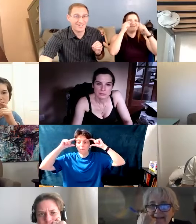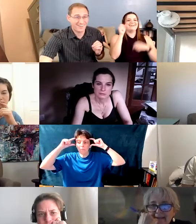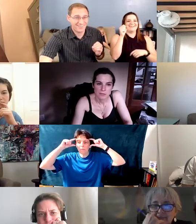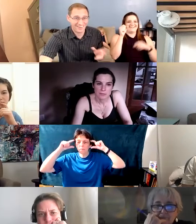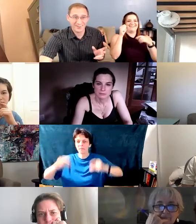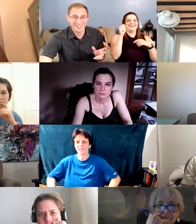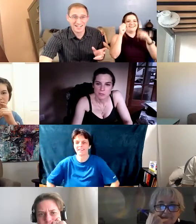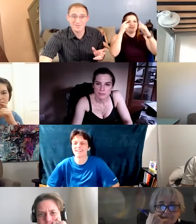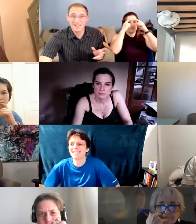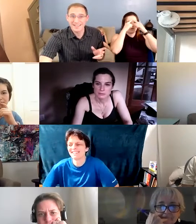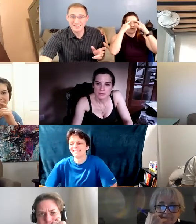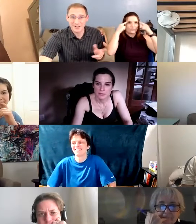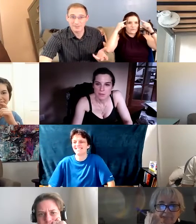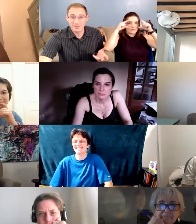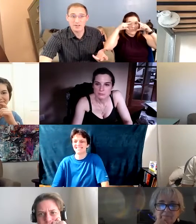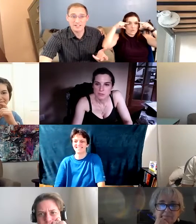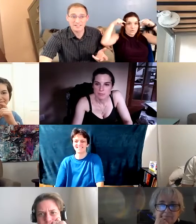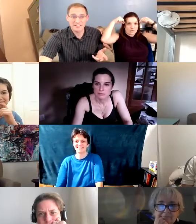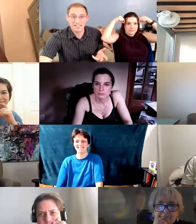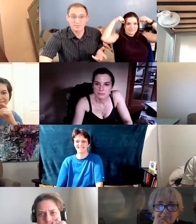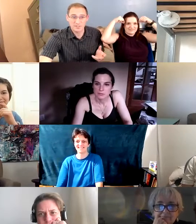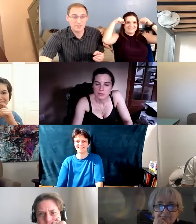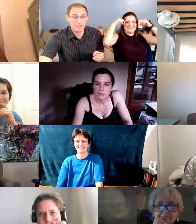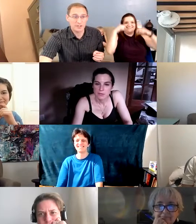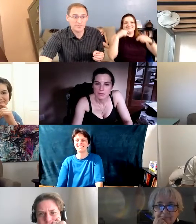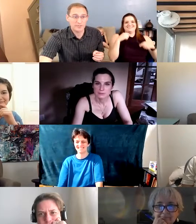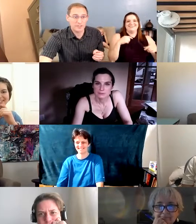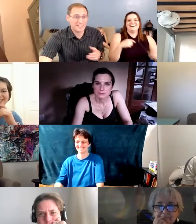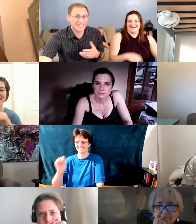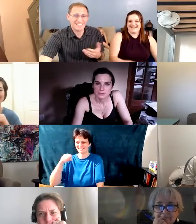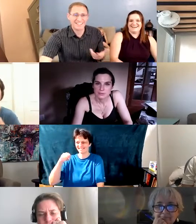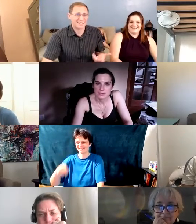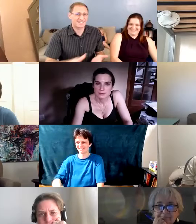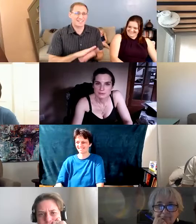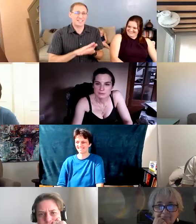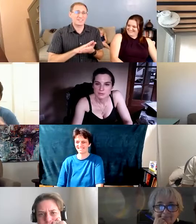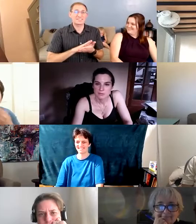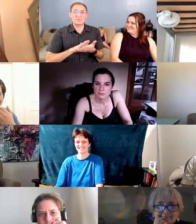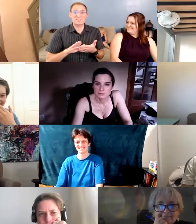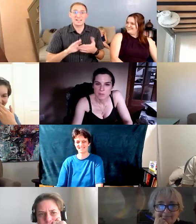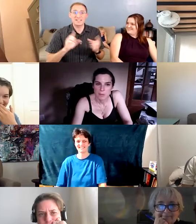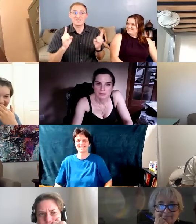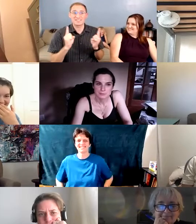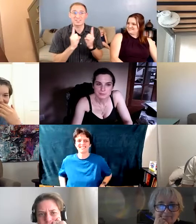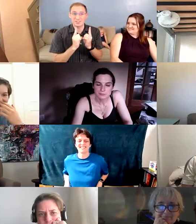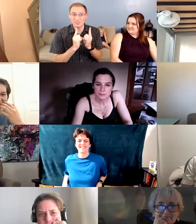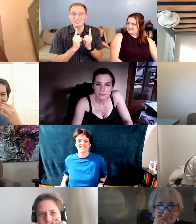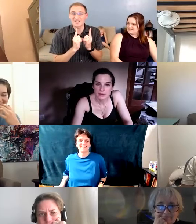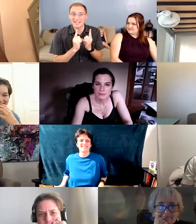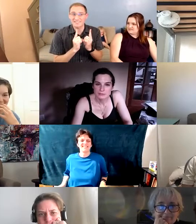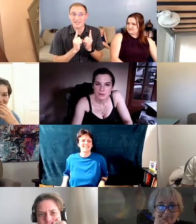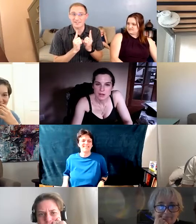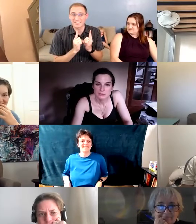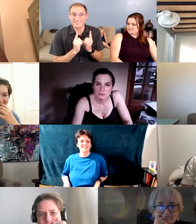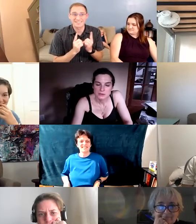that all the time. And so I really wanted to just kind of briefly overview. And again, like even some signs use